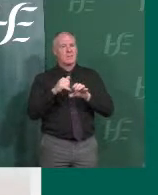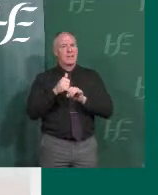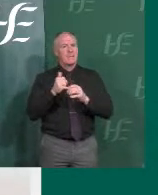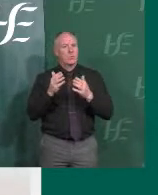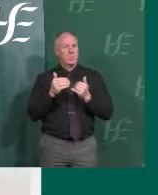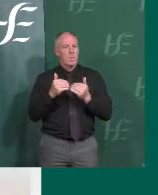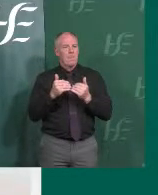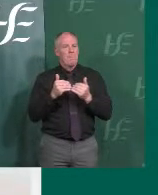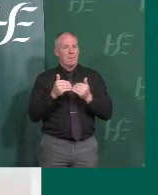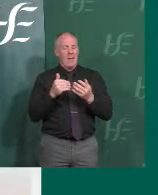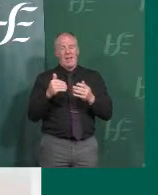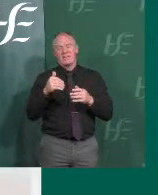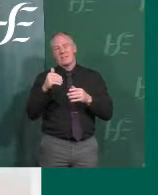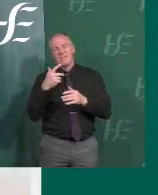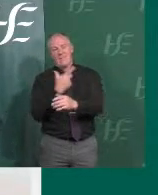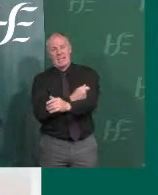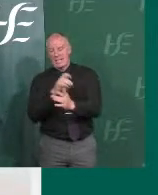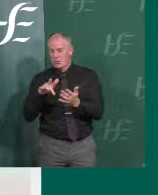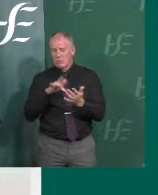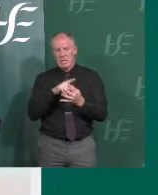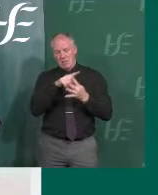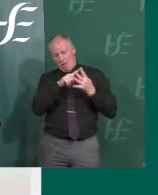centres.